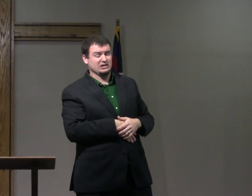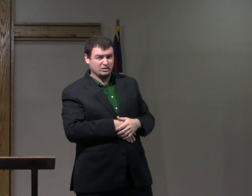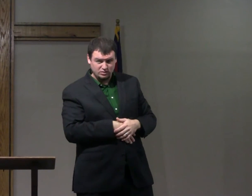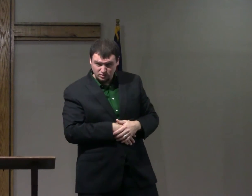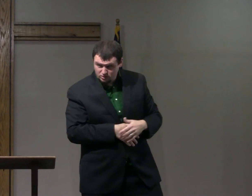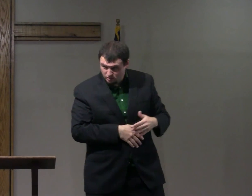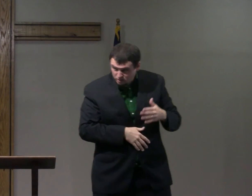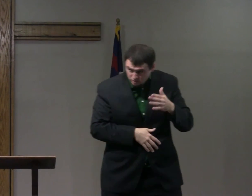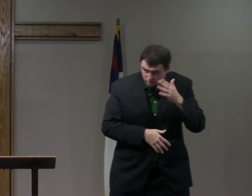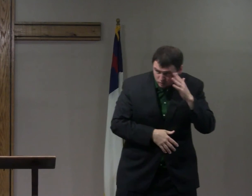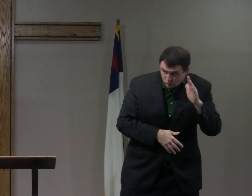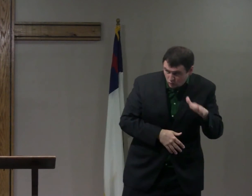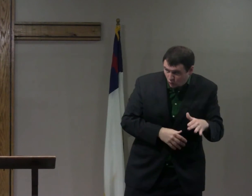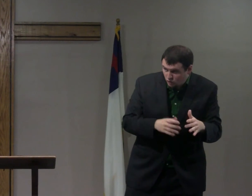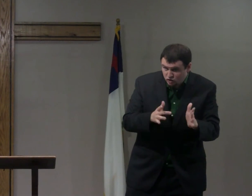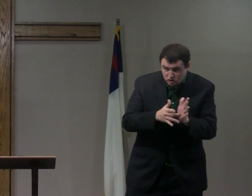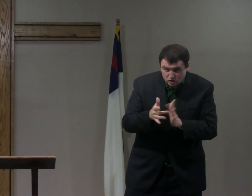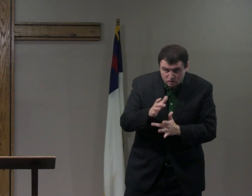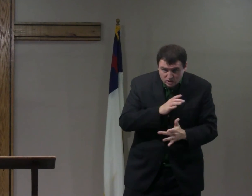by myself.